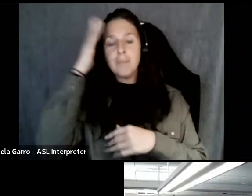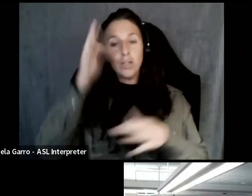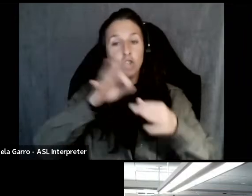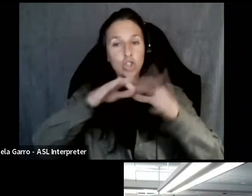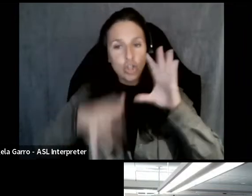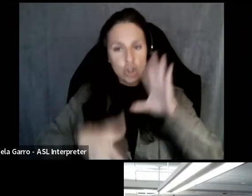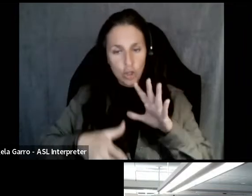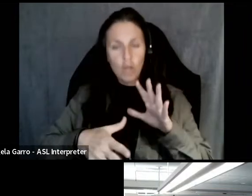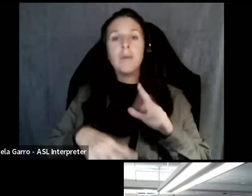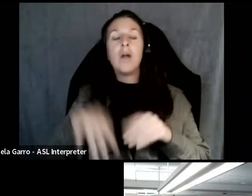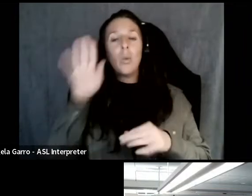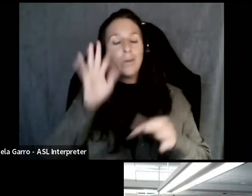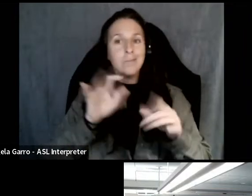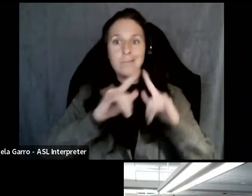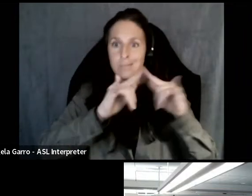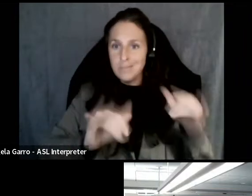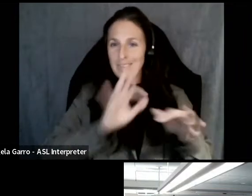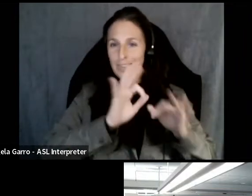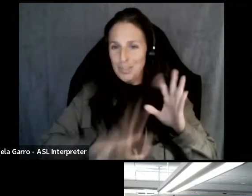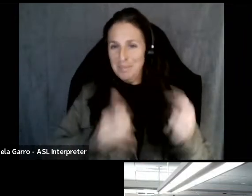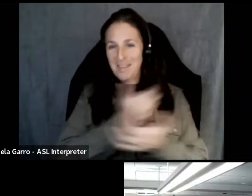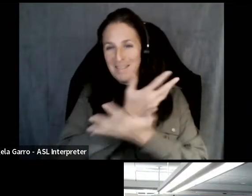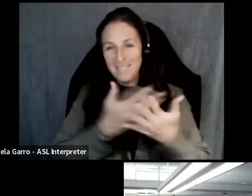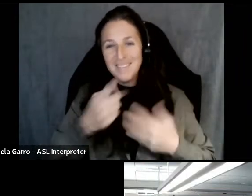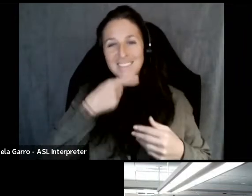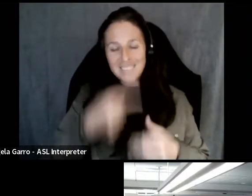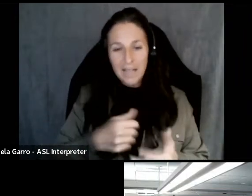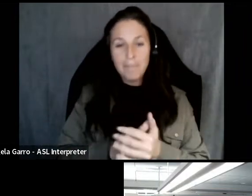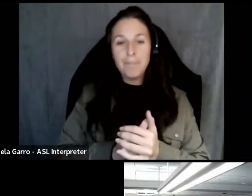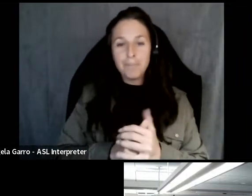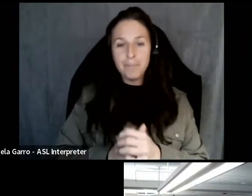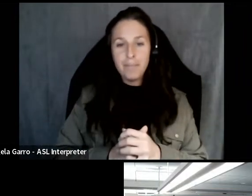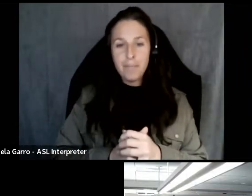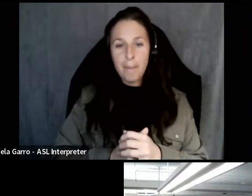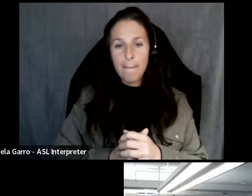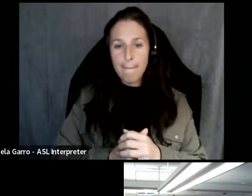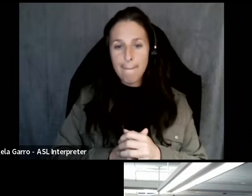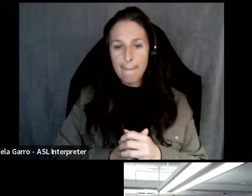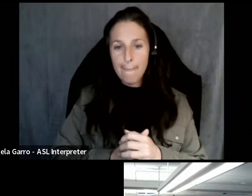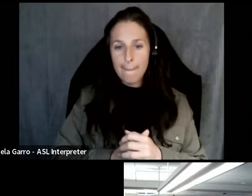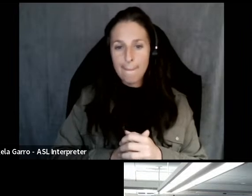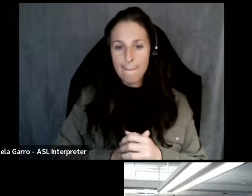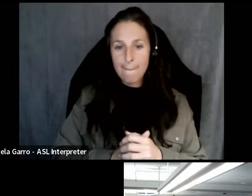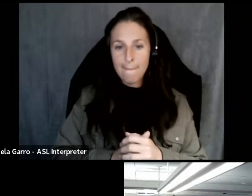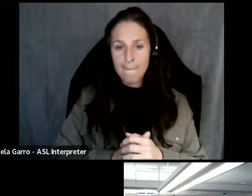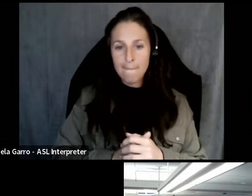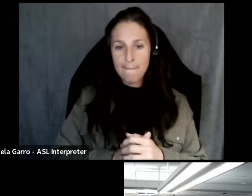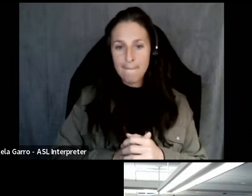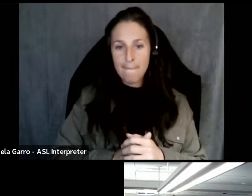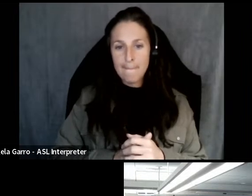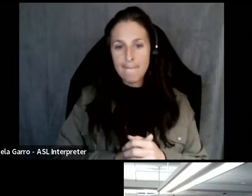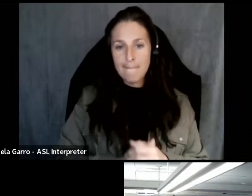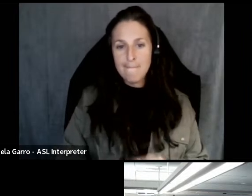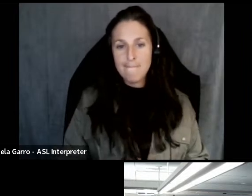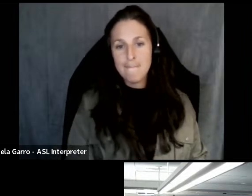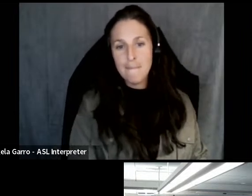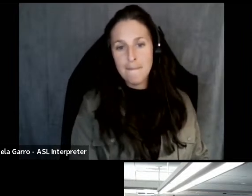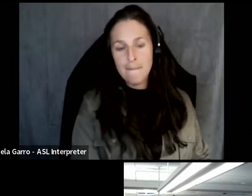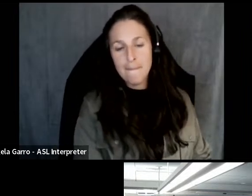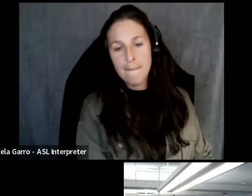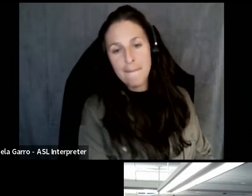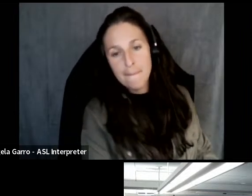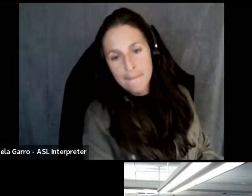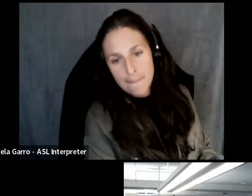simultaneously interpreting everything you say. A efecto de proporcionar acceso lingüístico, esta reunión contará con interpretación simultánea bidireccional